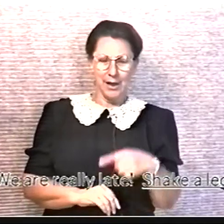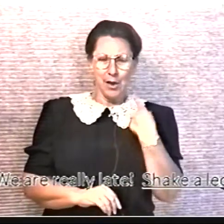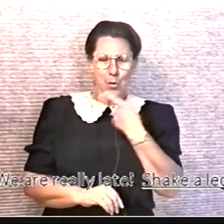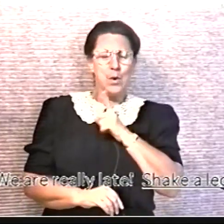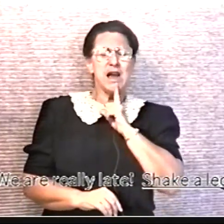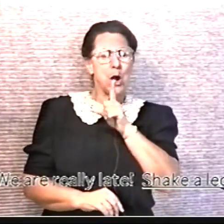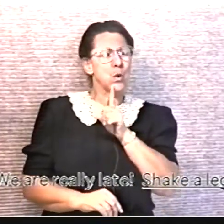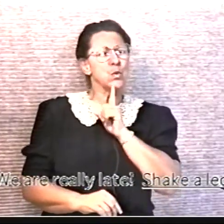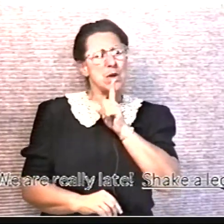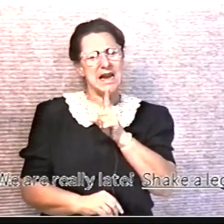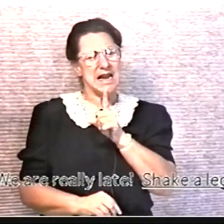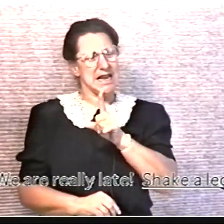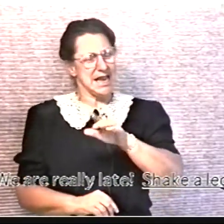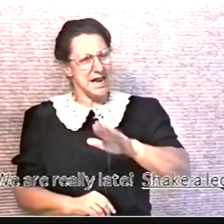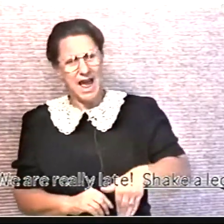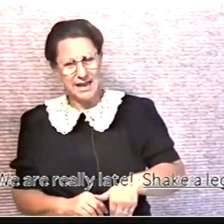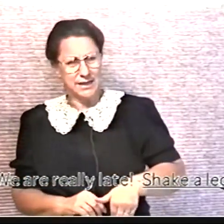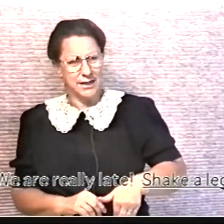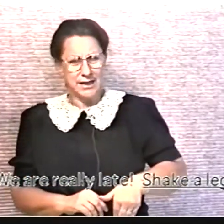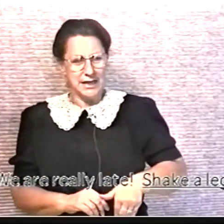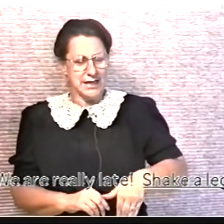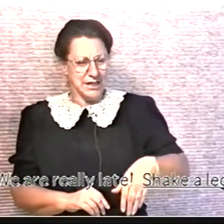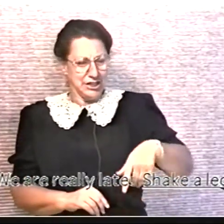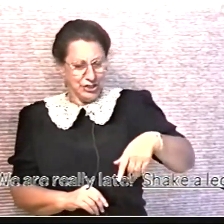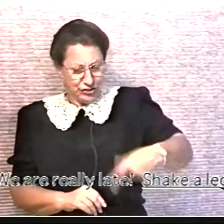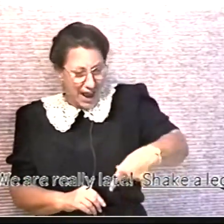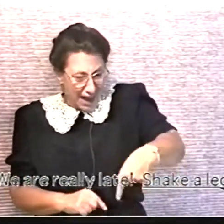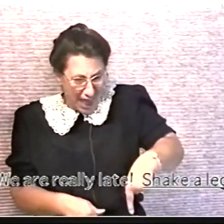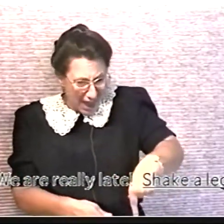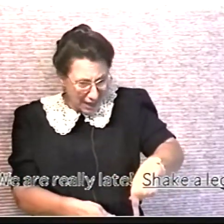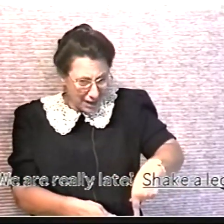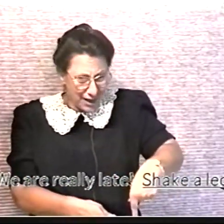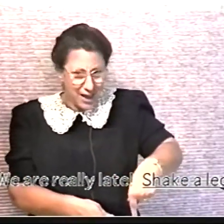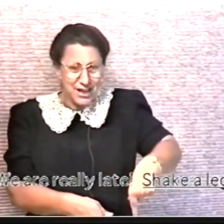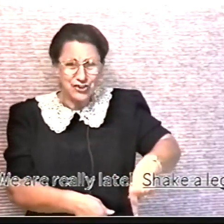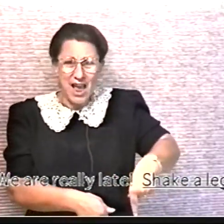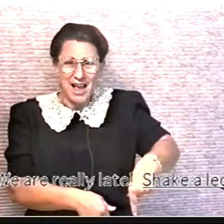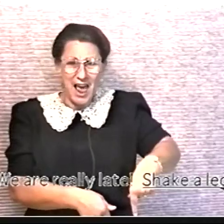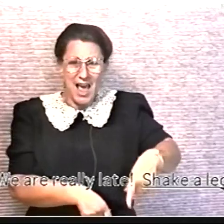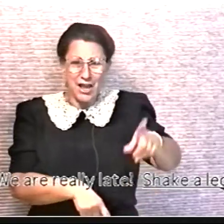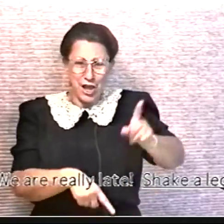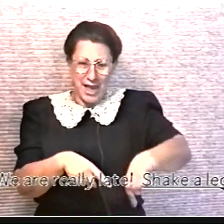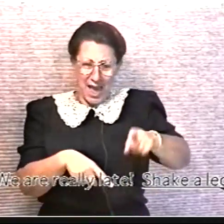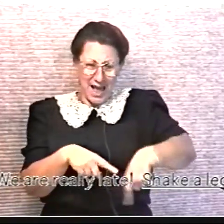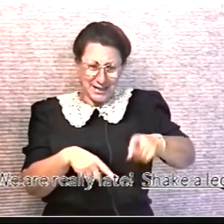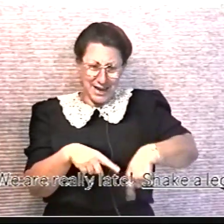We are really late. Shake a leg, can't.